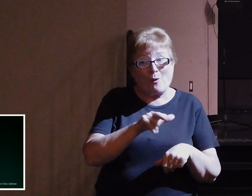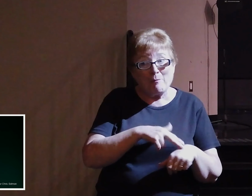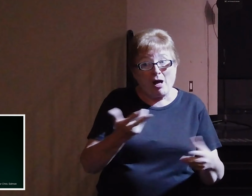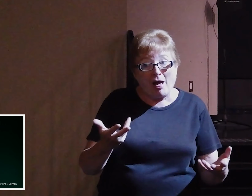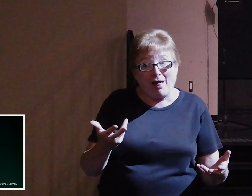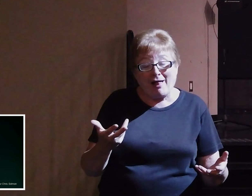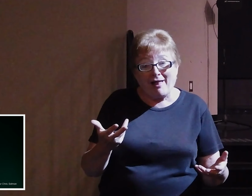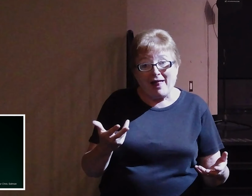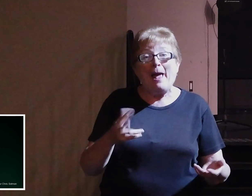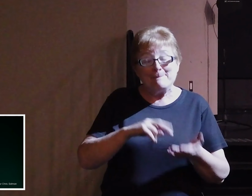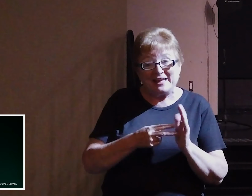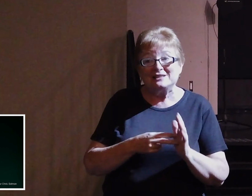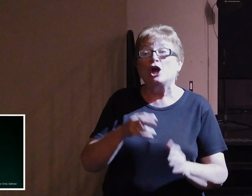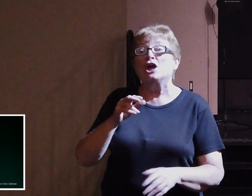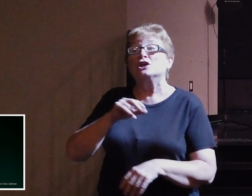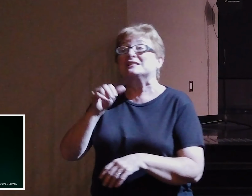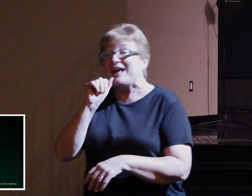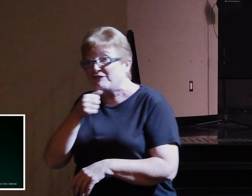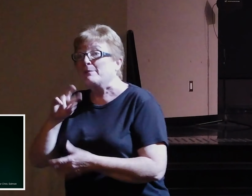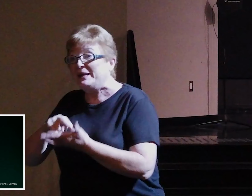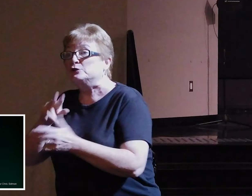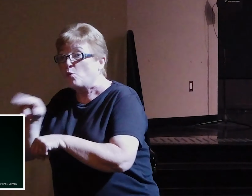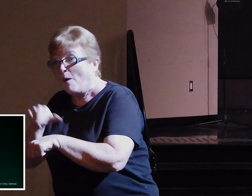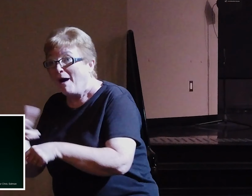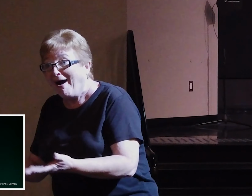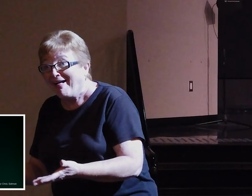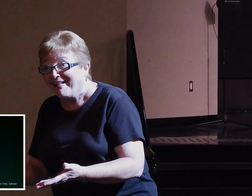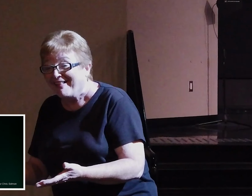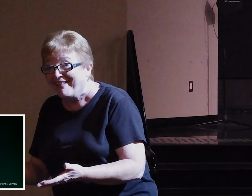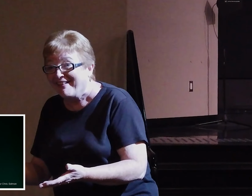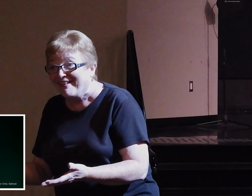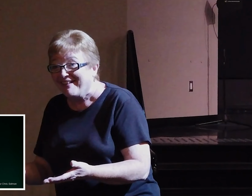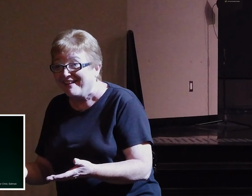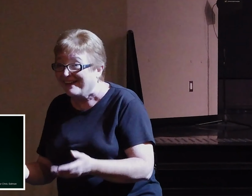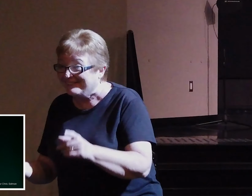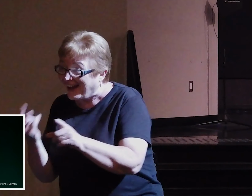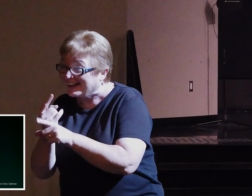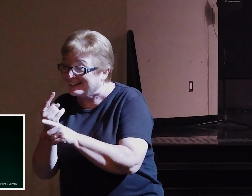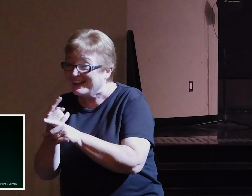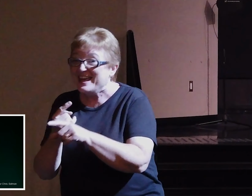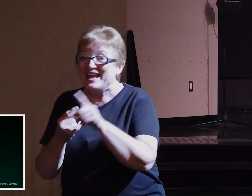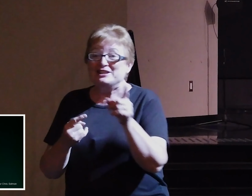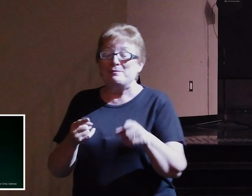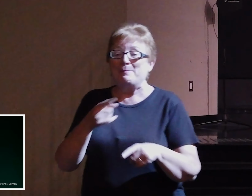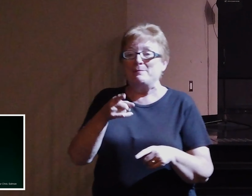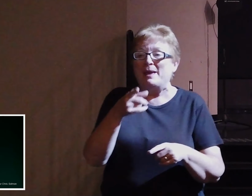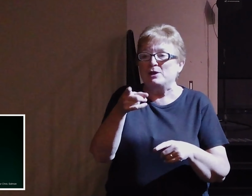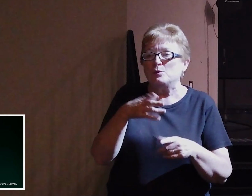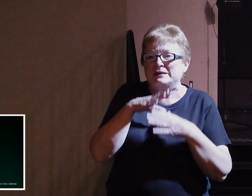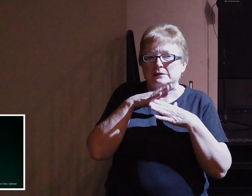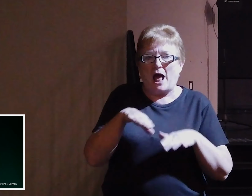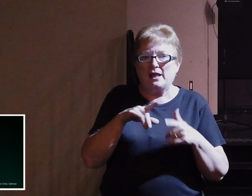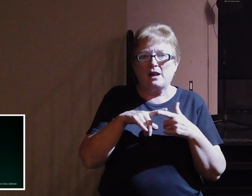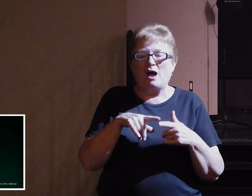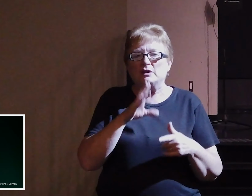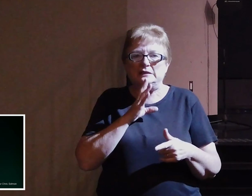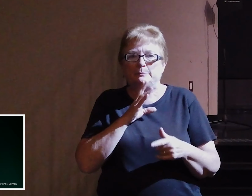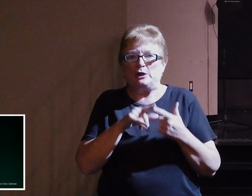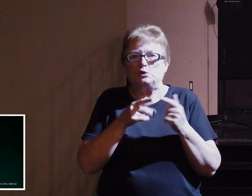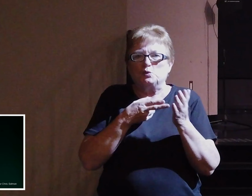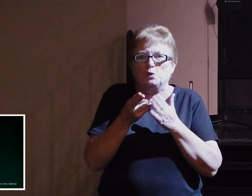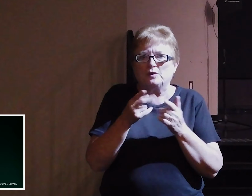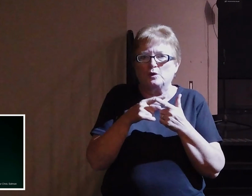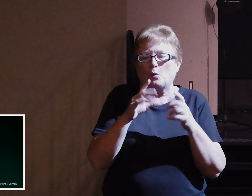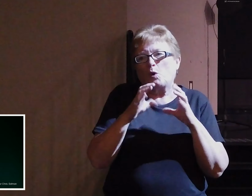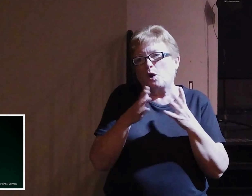at times, you've been silent about your faith. You've been silent about speaking truth into the world. Because you're